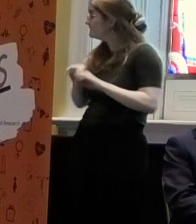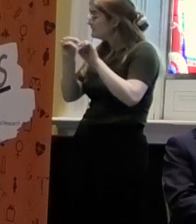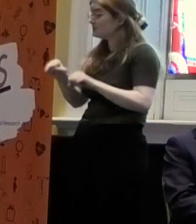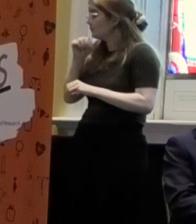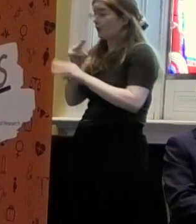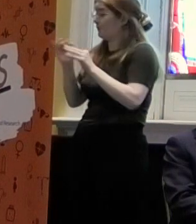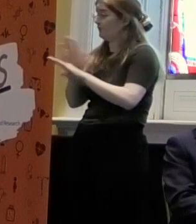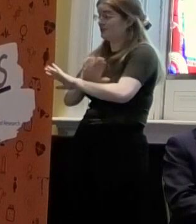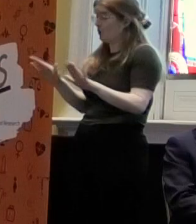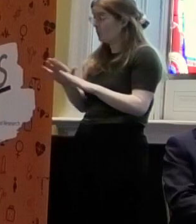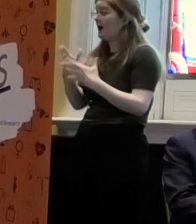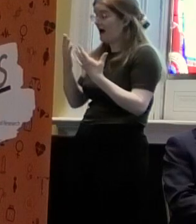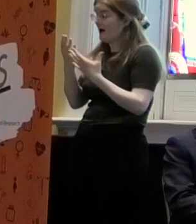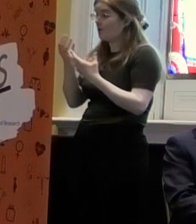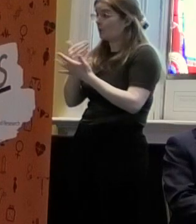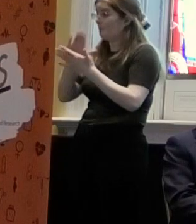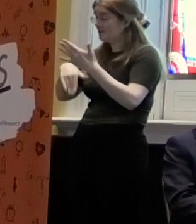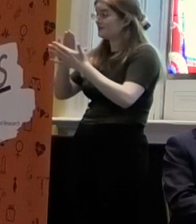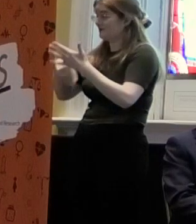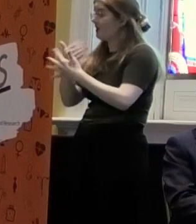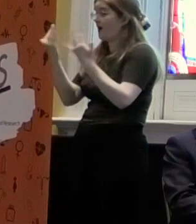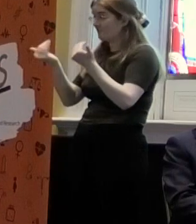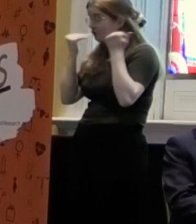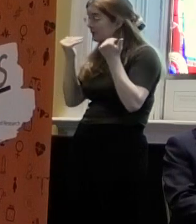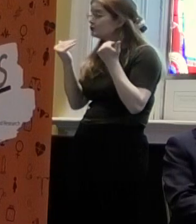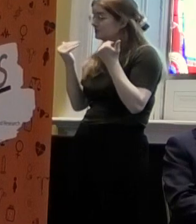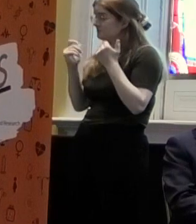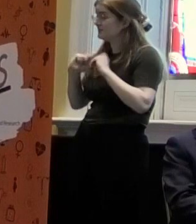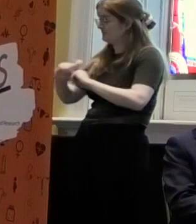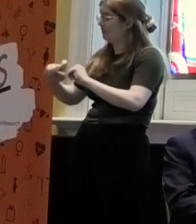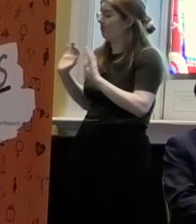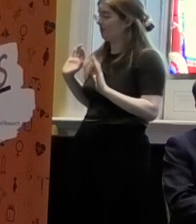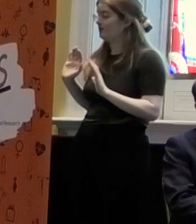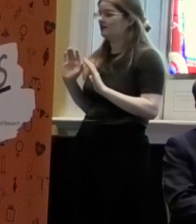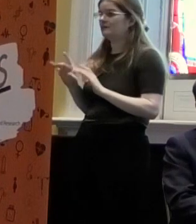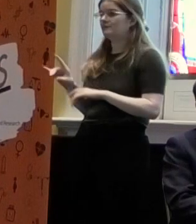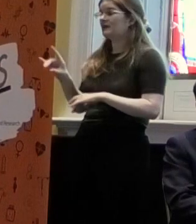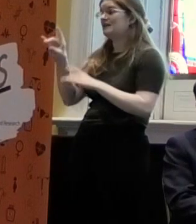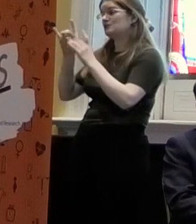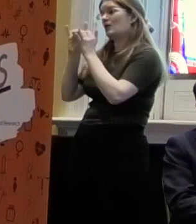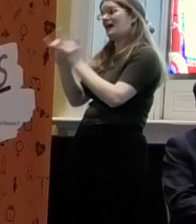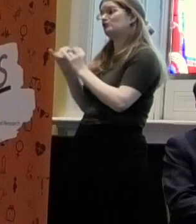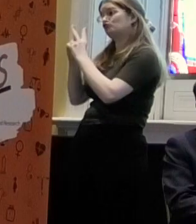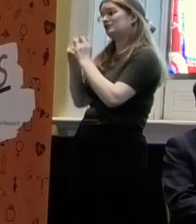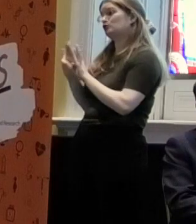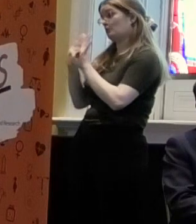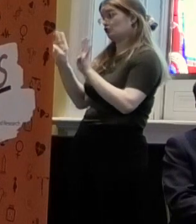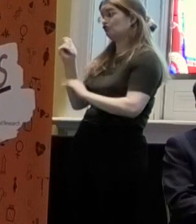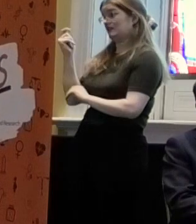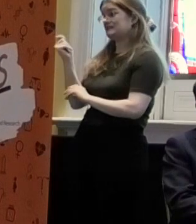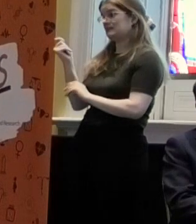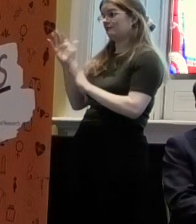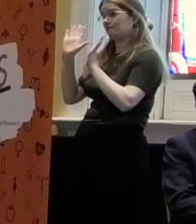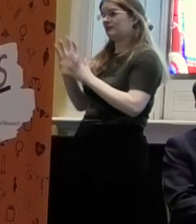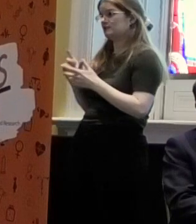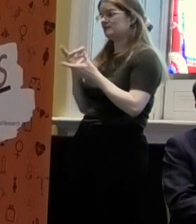There are still gaps in our knowledge. I think the Health Research Board recently actually did an evidence